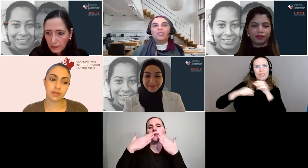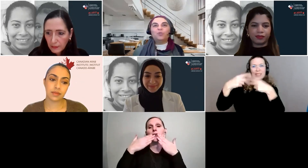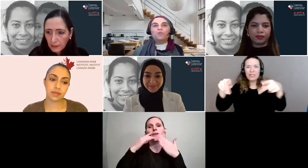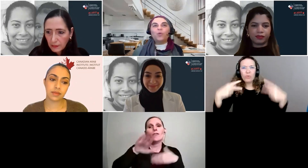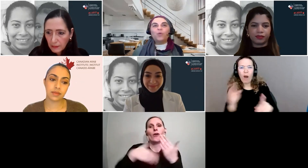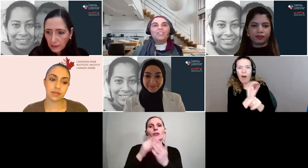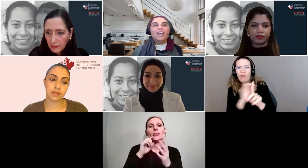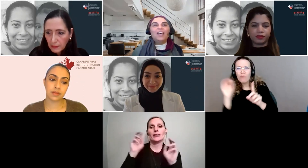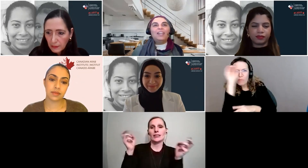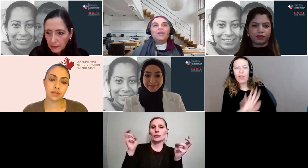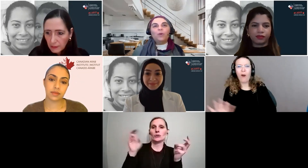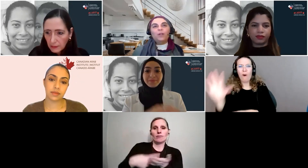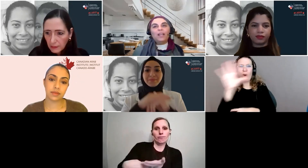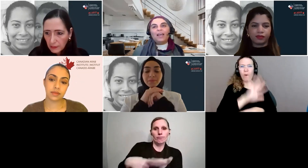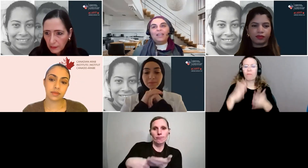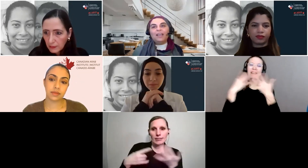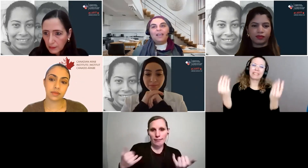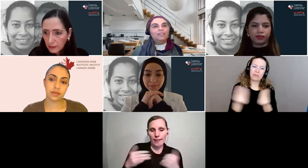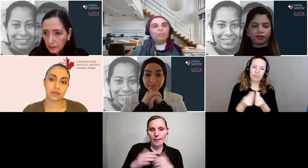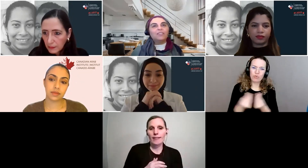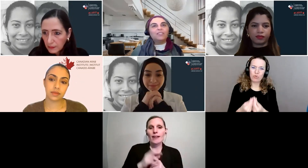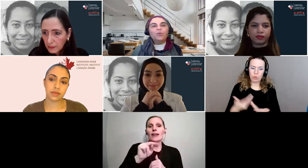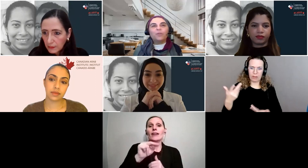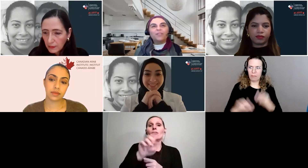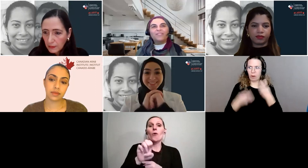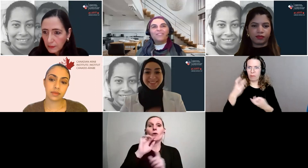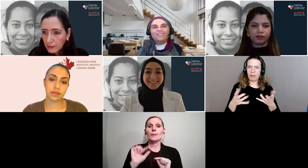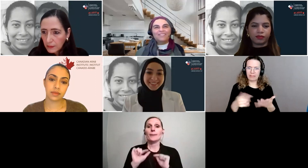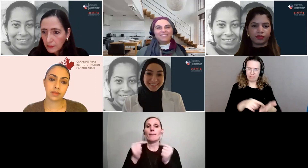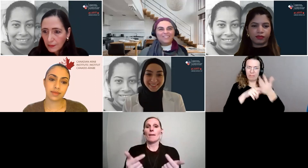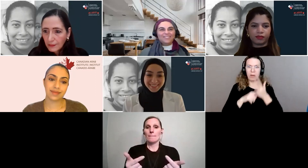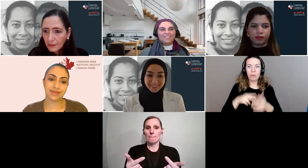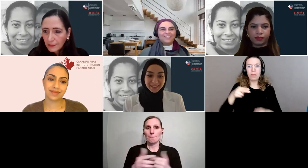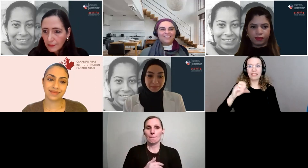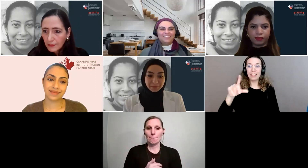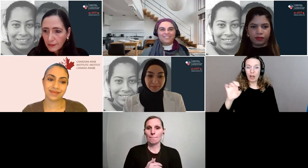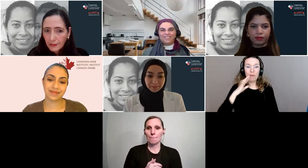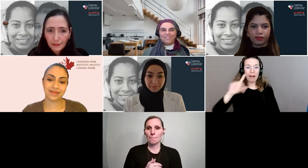important issues forward. And Nicole, I hand it back to you.